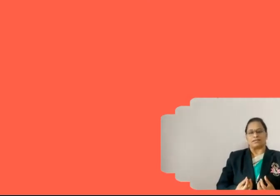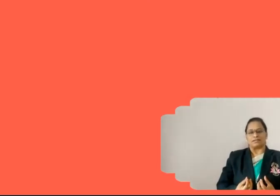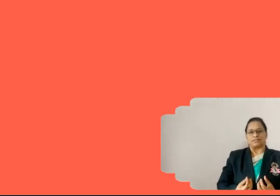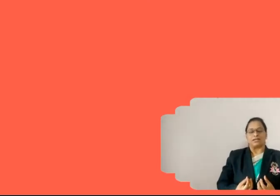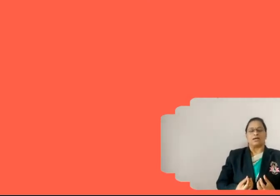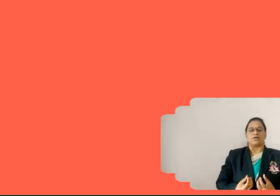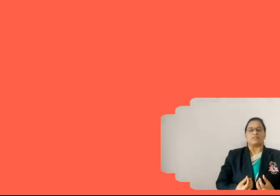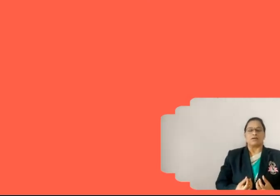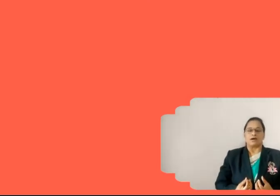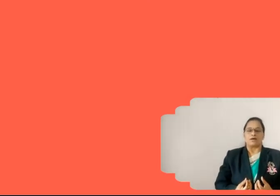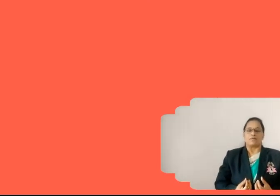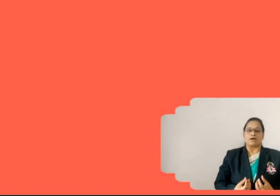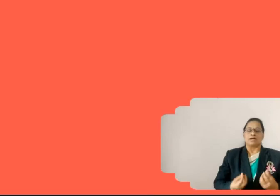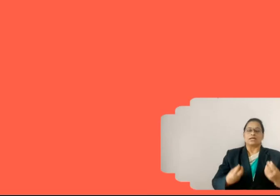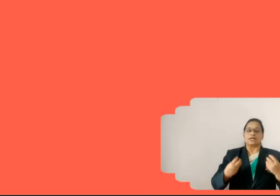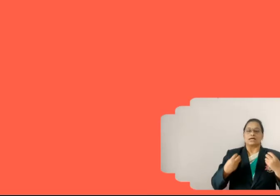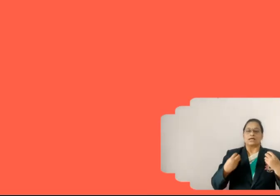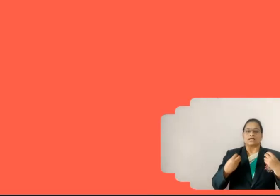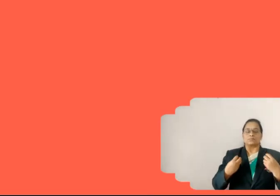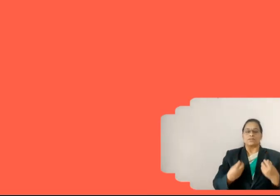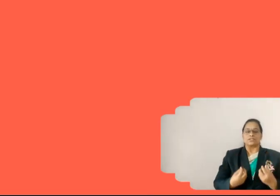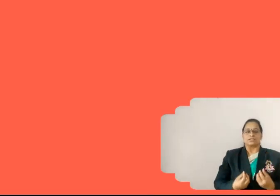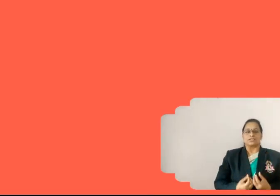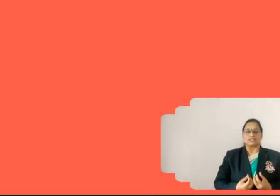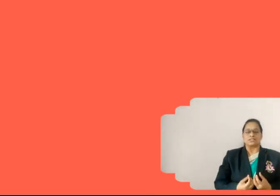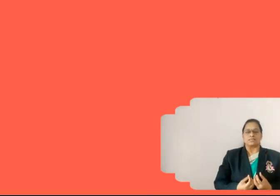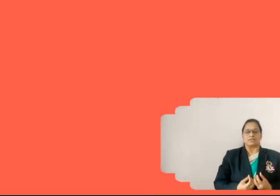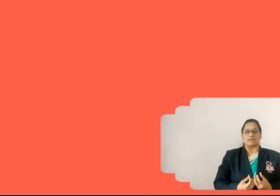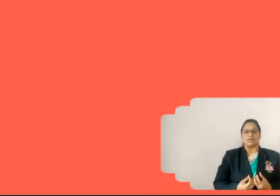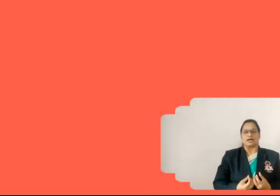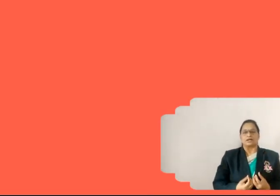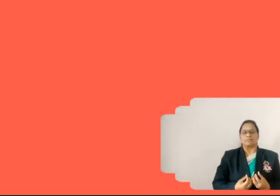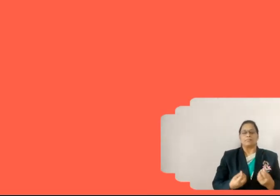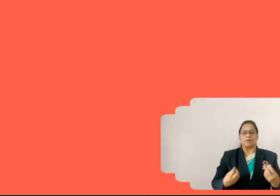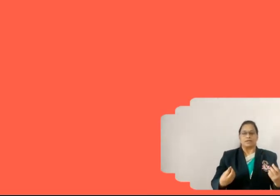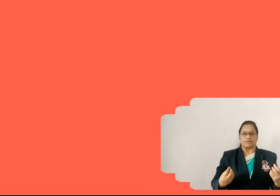activities, we have a special system in our body.